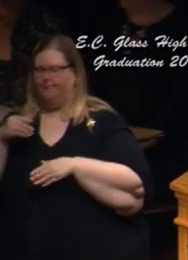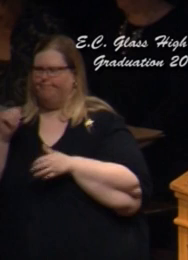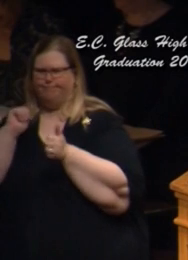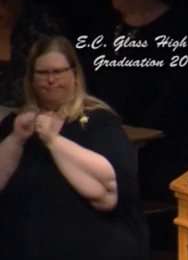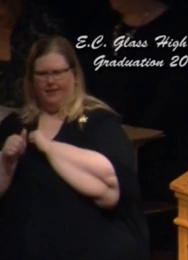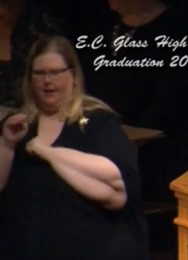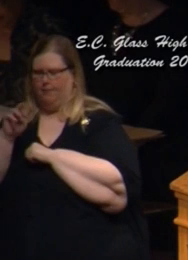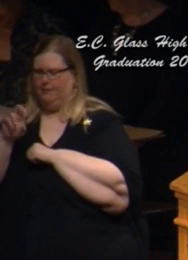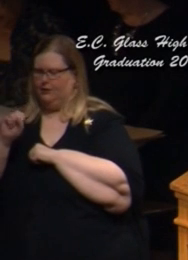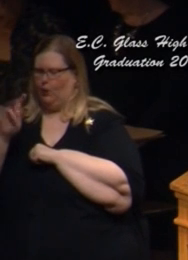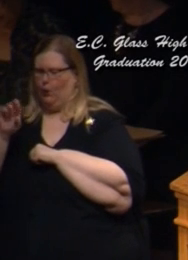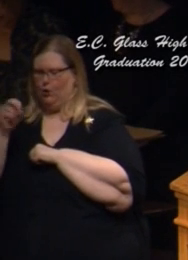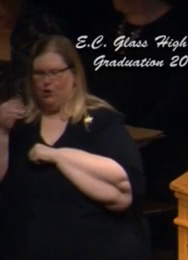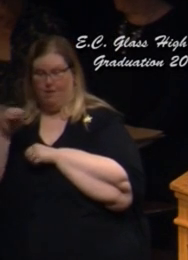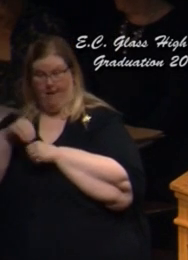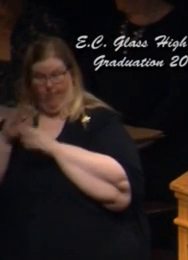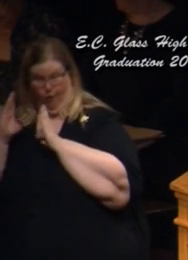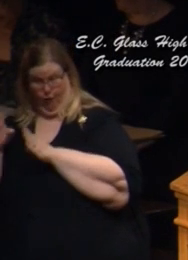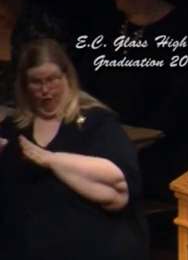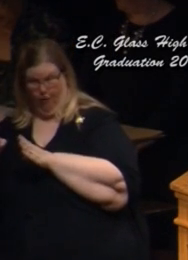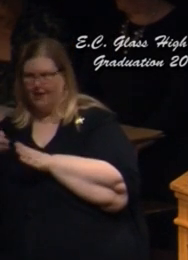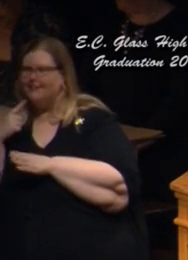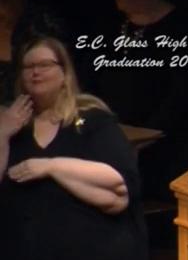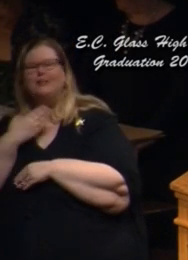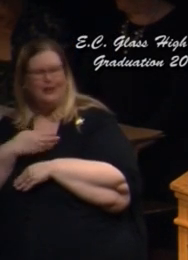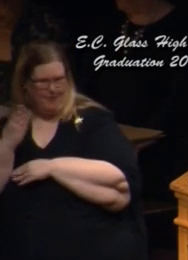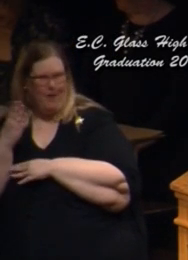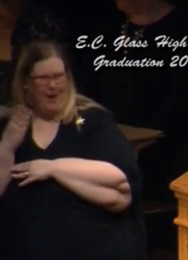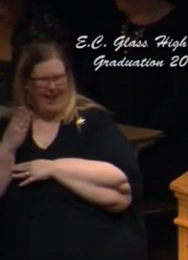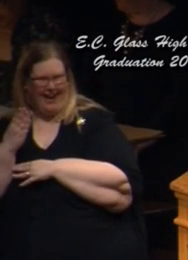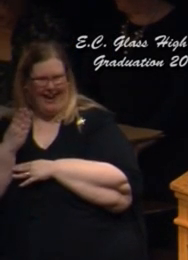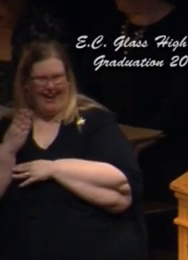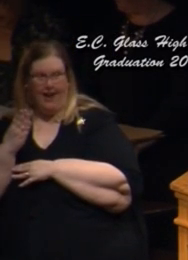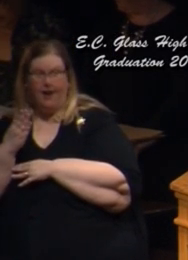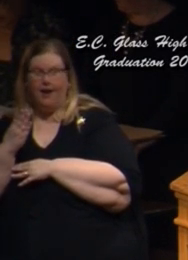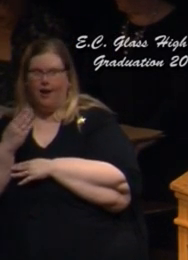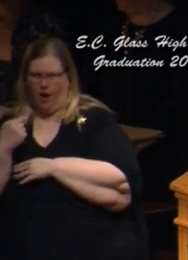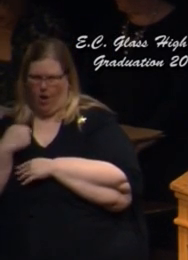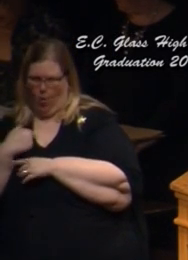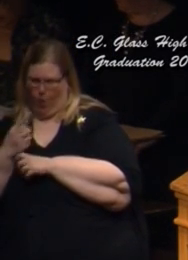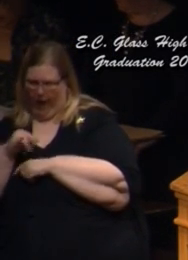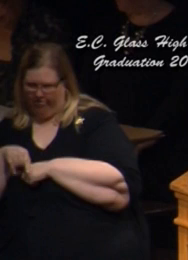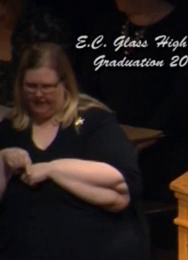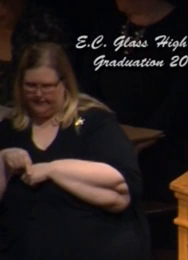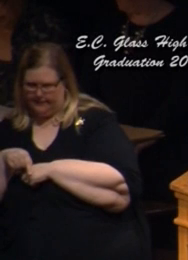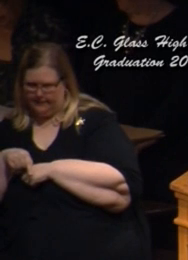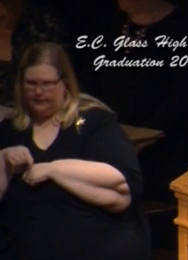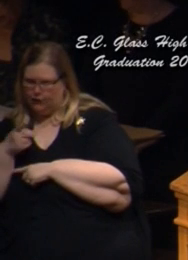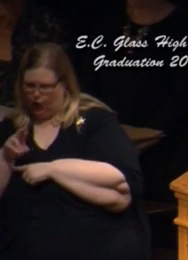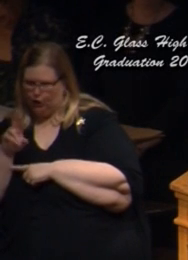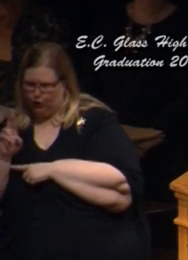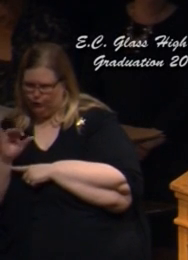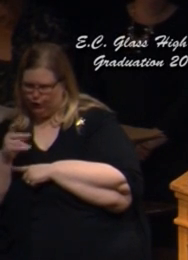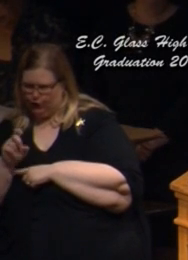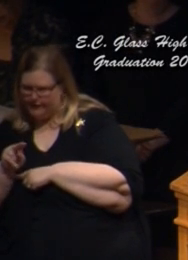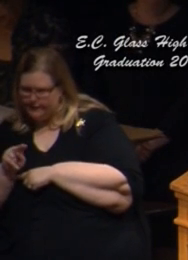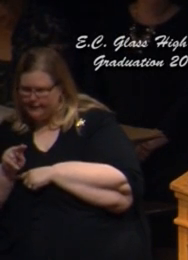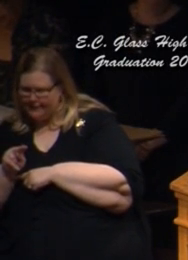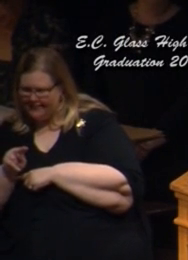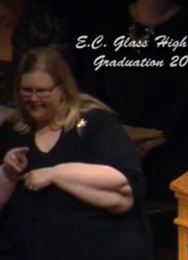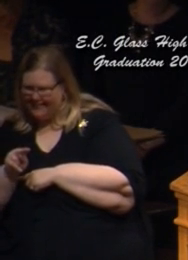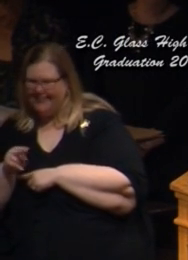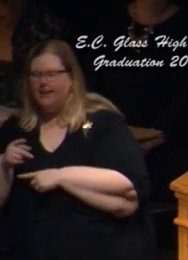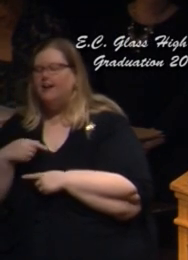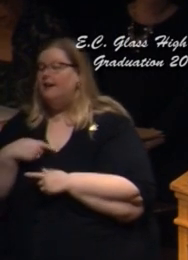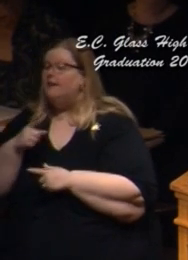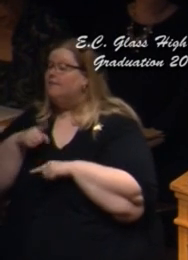day in the hall, and she said, "Good morning," and she said, "We got this, Dr. Richardson." And let me